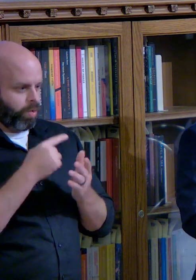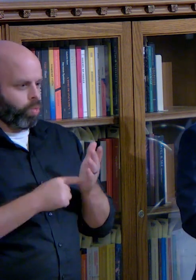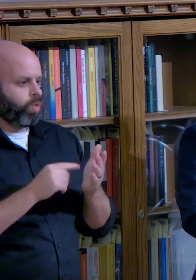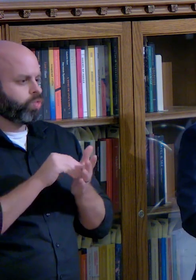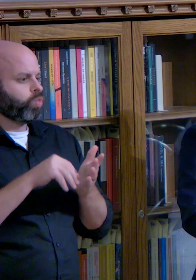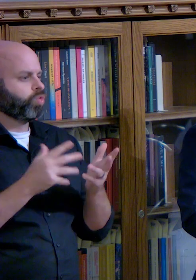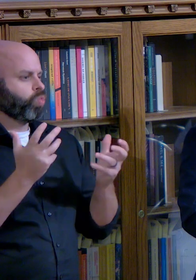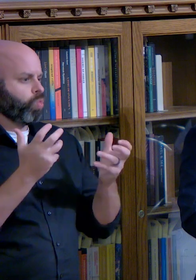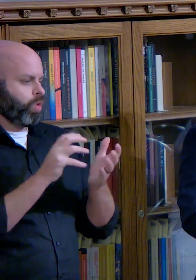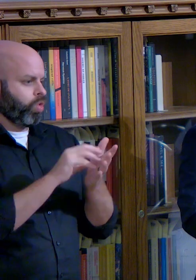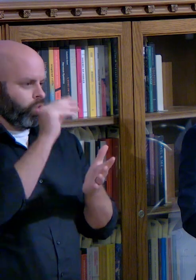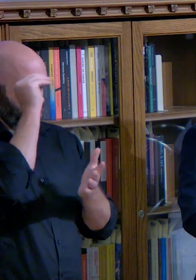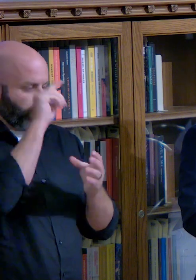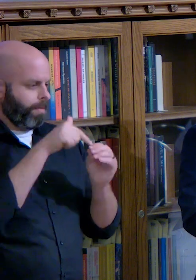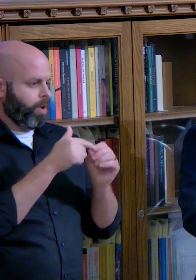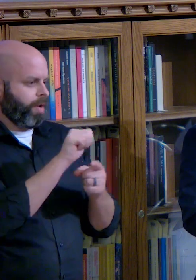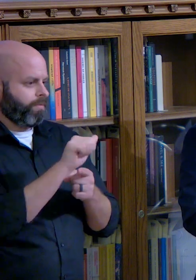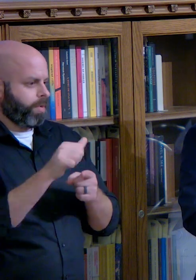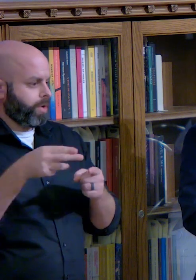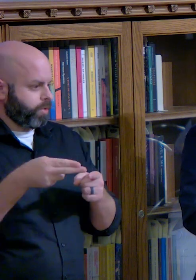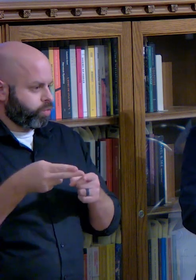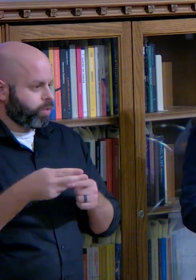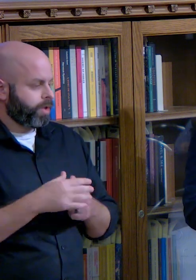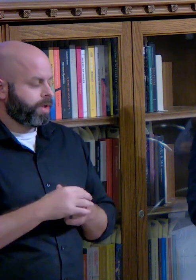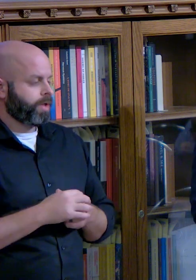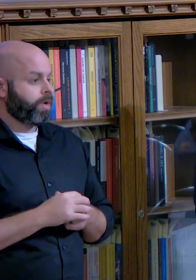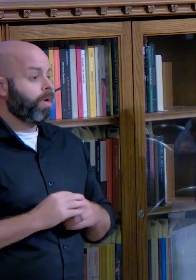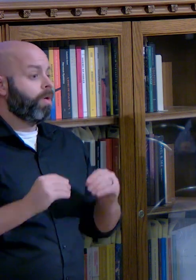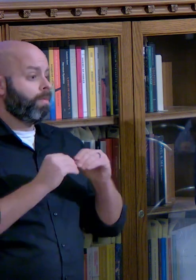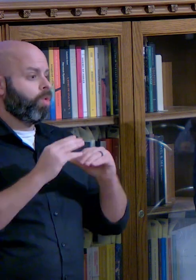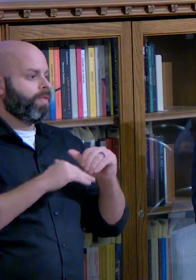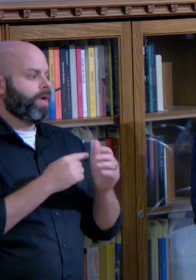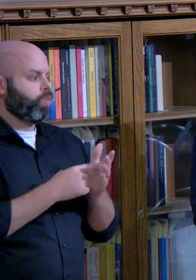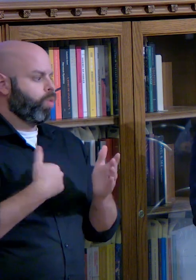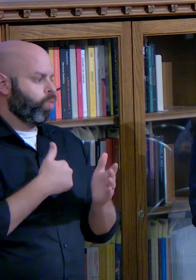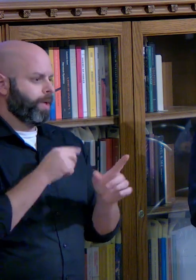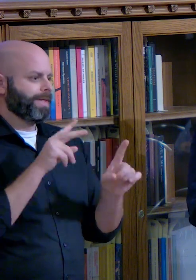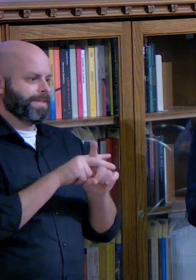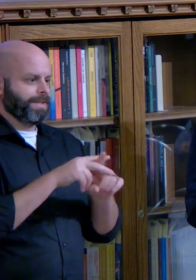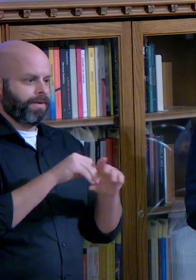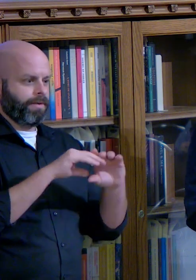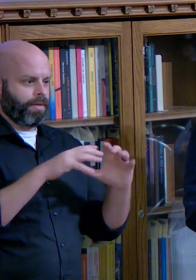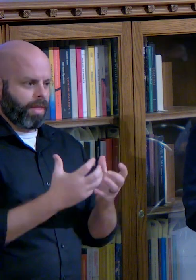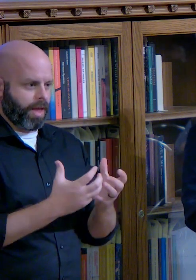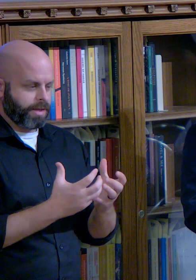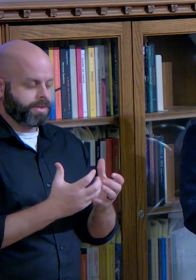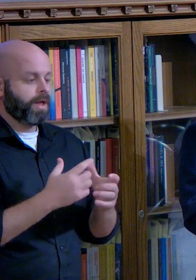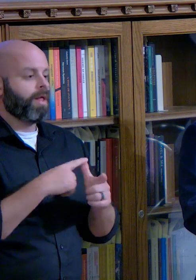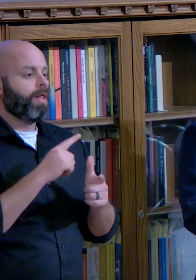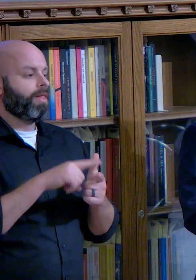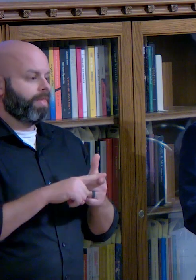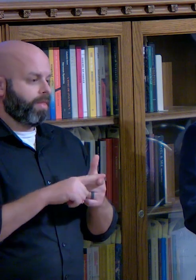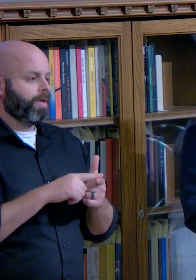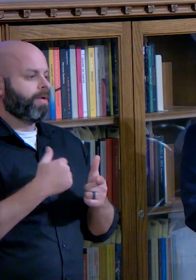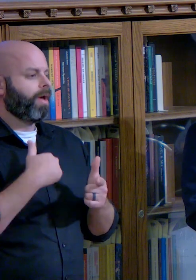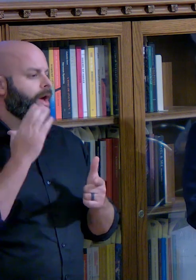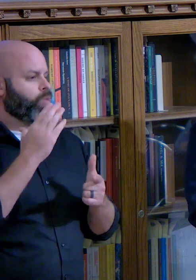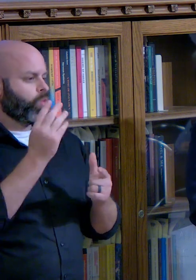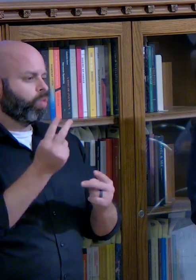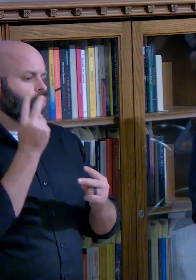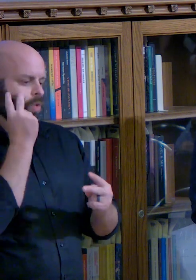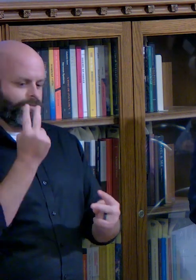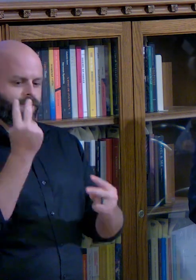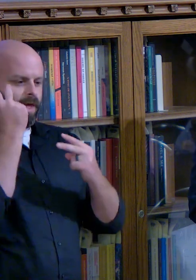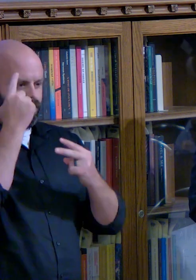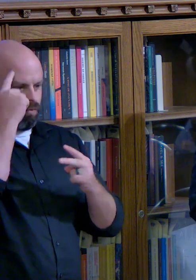want to learn regarding African-American history beyond what we assign in class then I will reflect on the